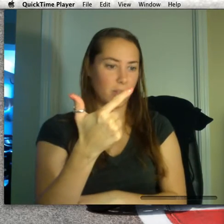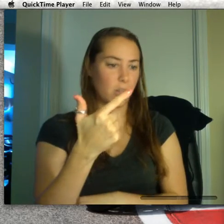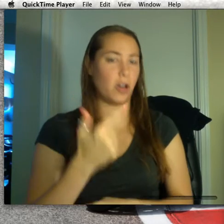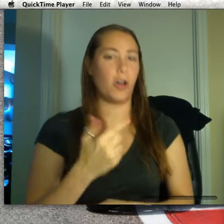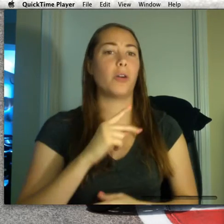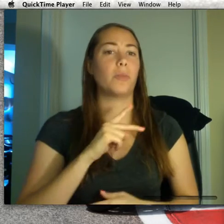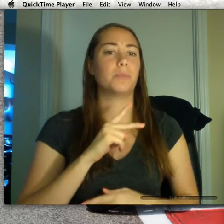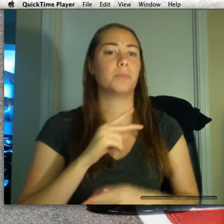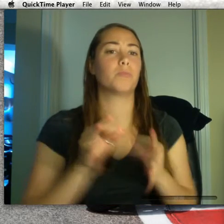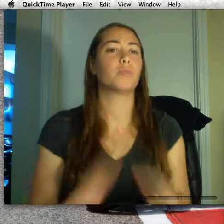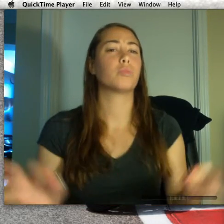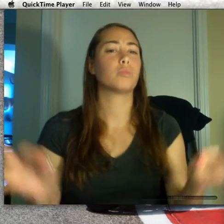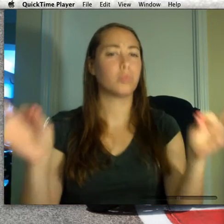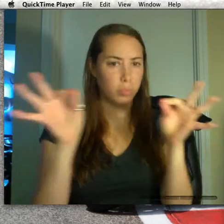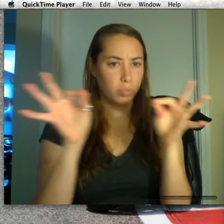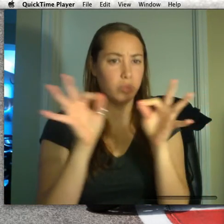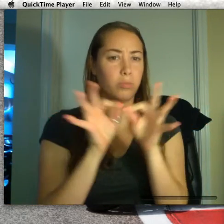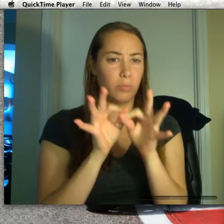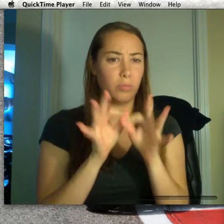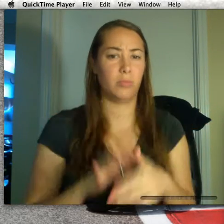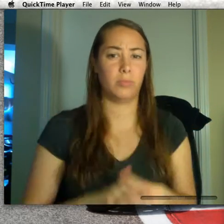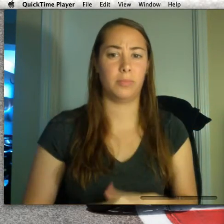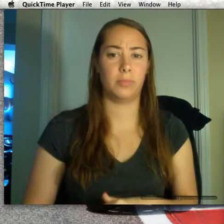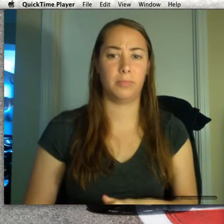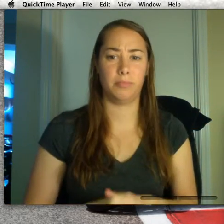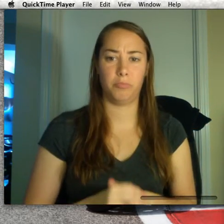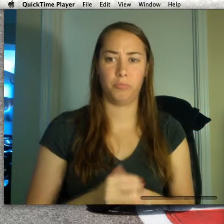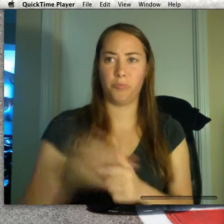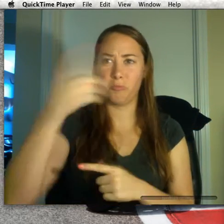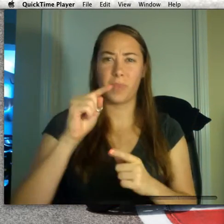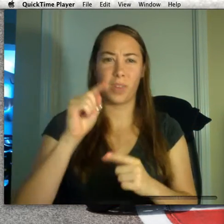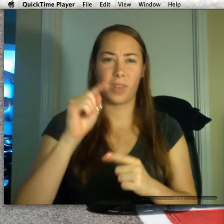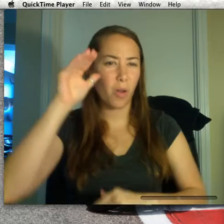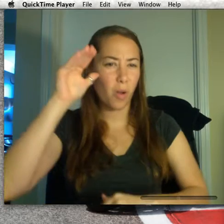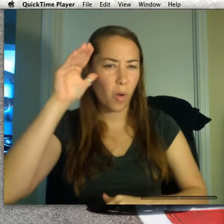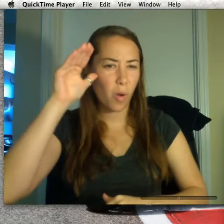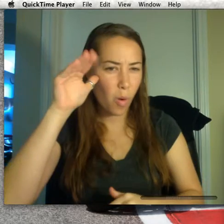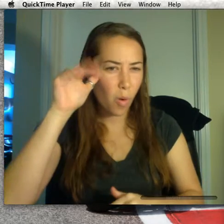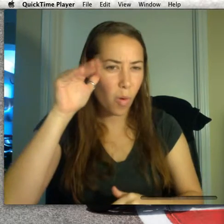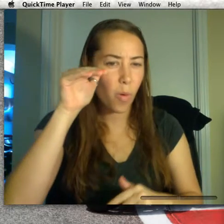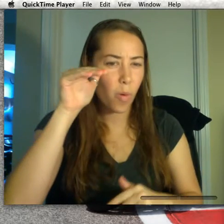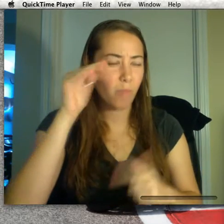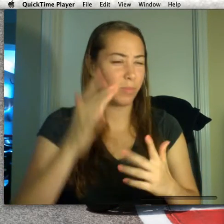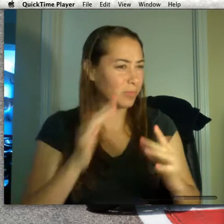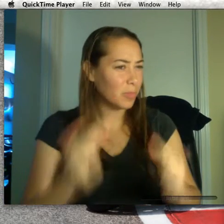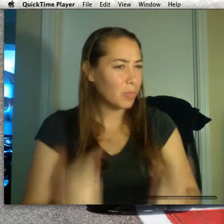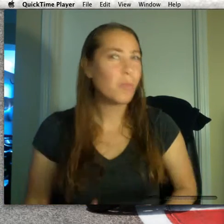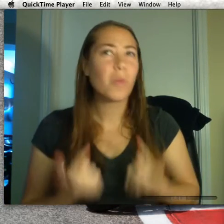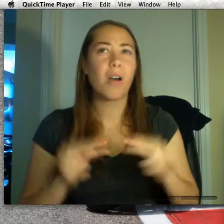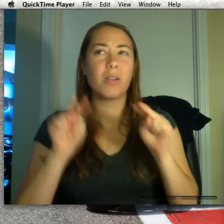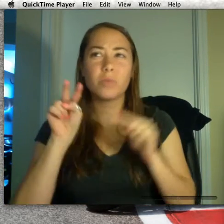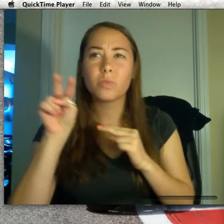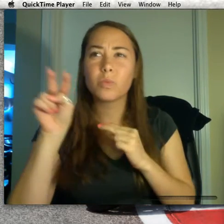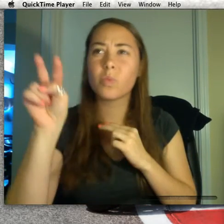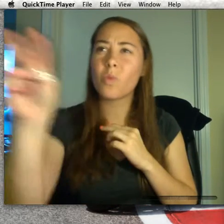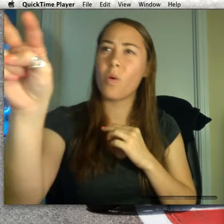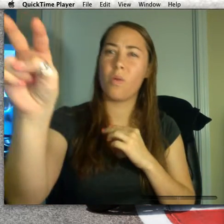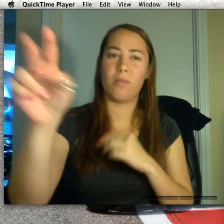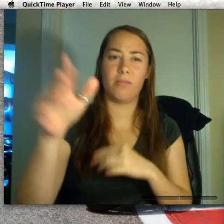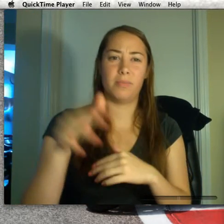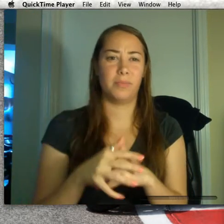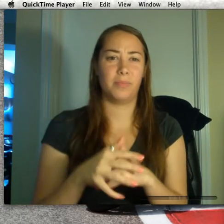workers. Save the families. Keep hope alive. Keep hope alive.